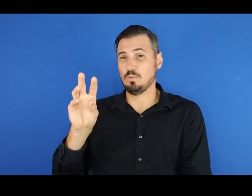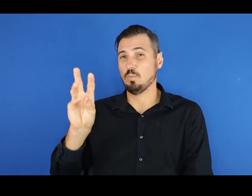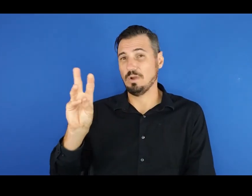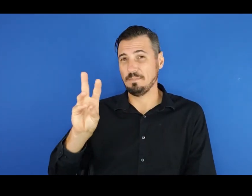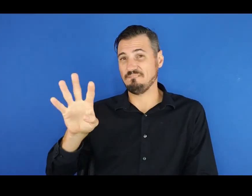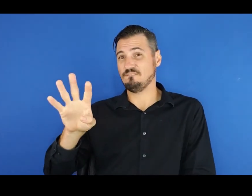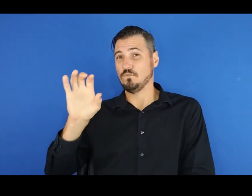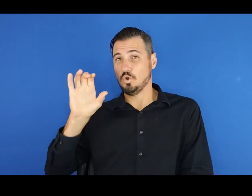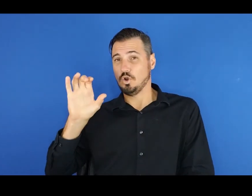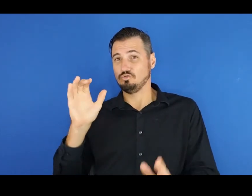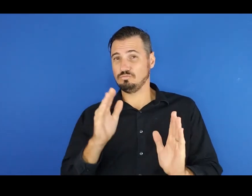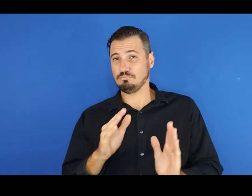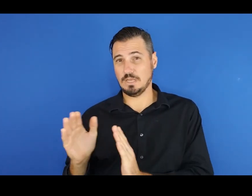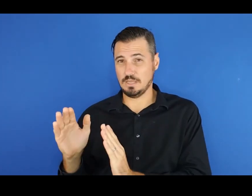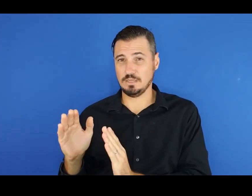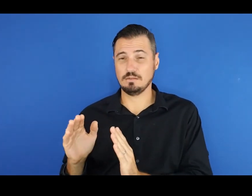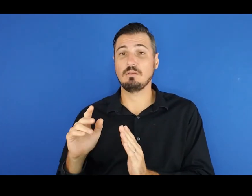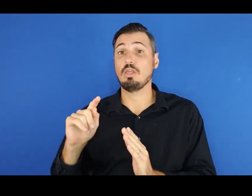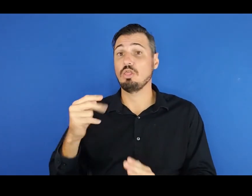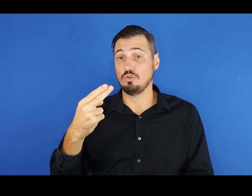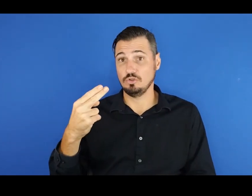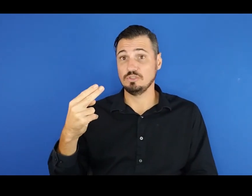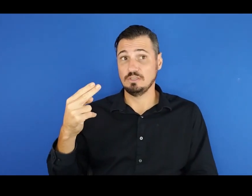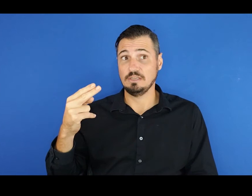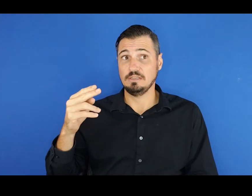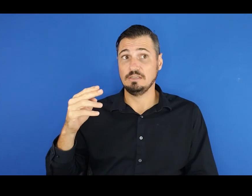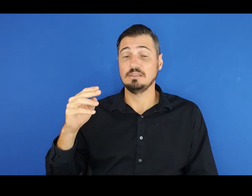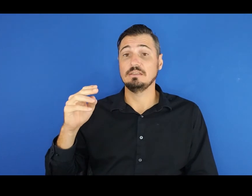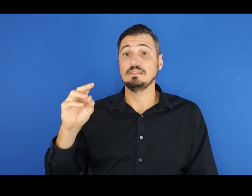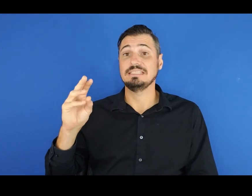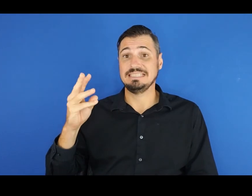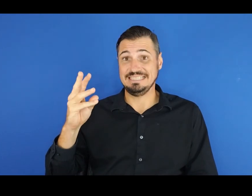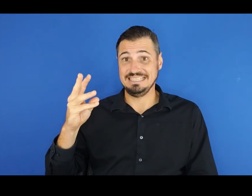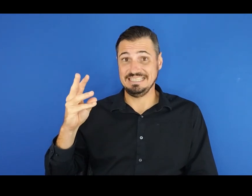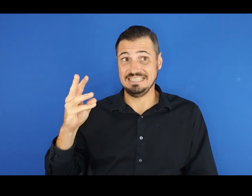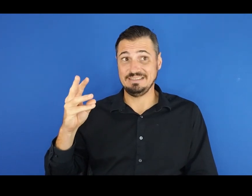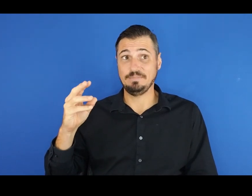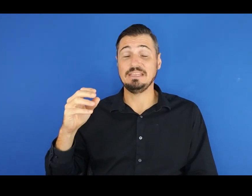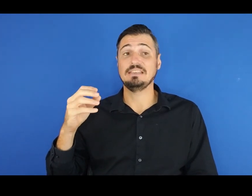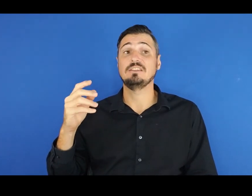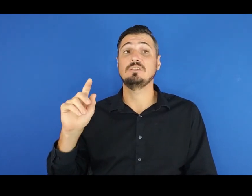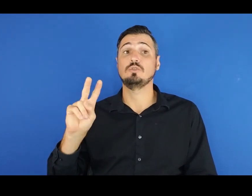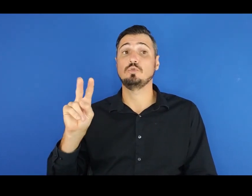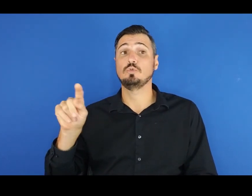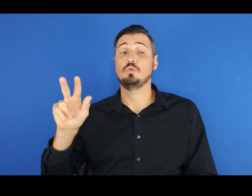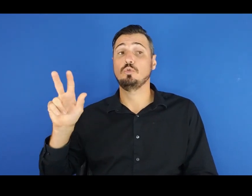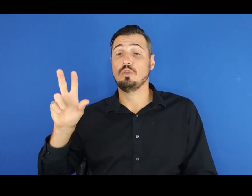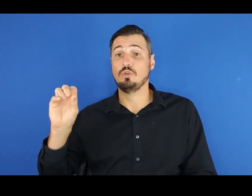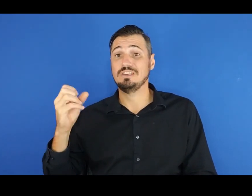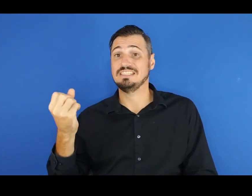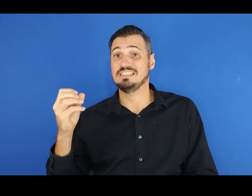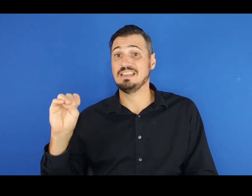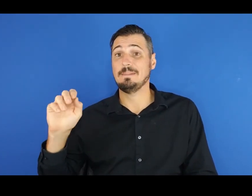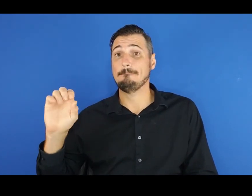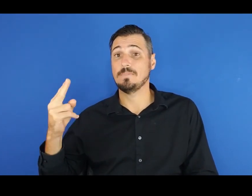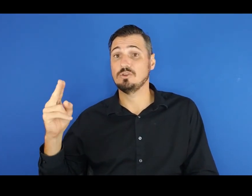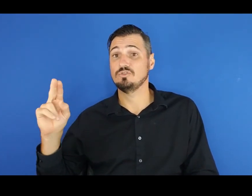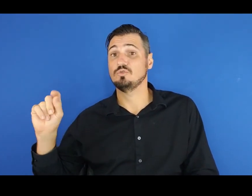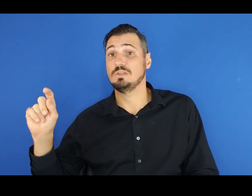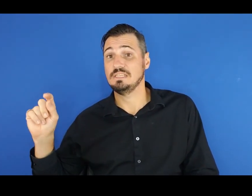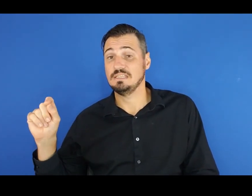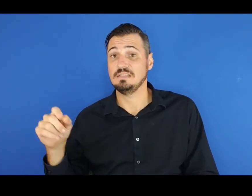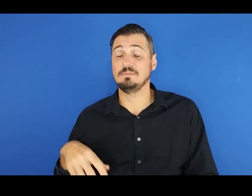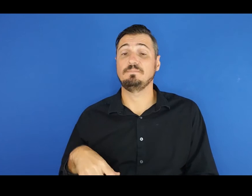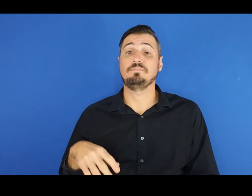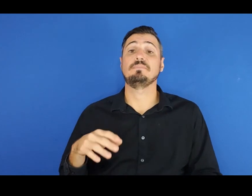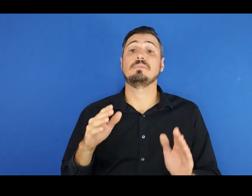on Thursday, March 18th, and from 2 to 3:30 p.m. on Saturday, March 20th. Planners will review plans